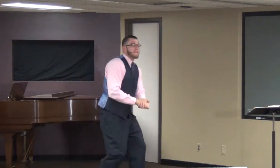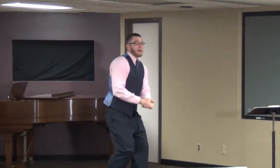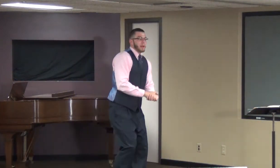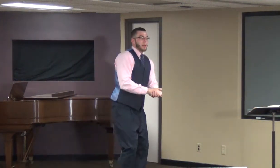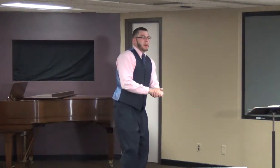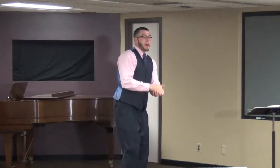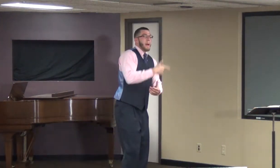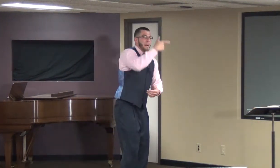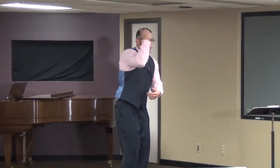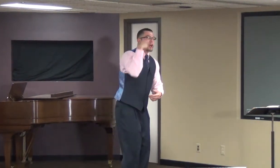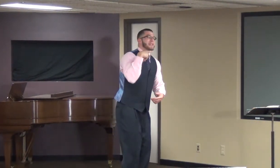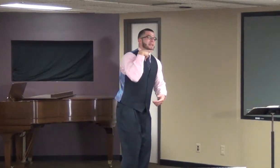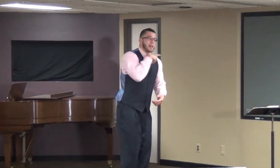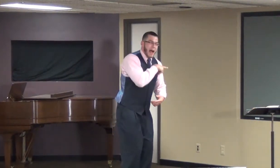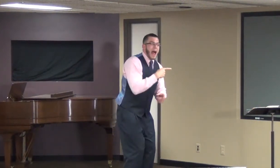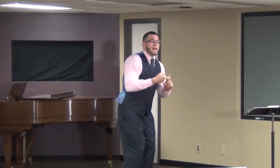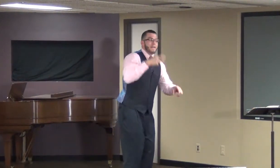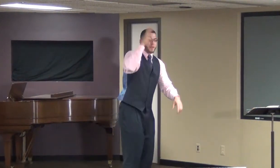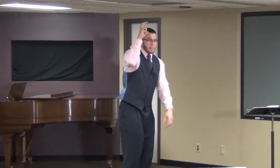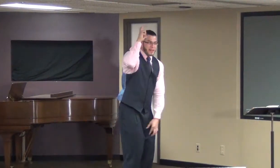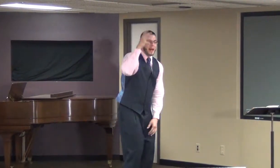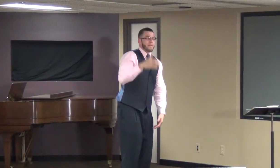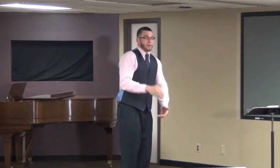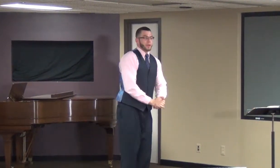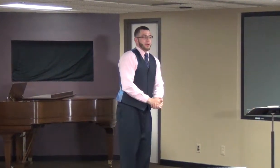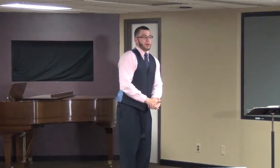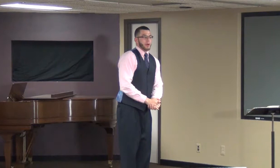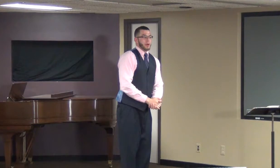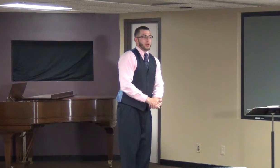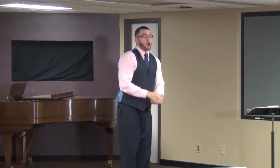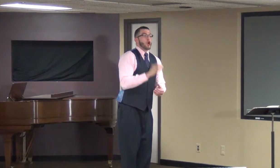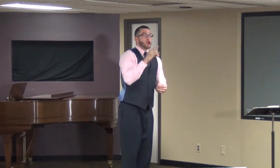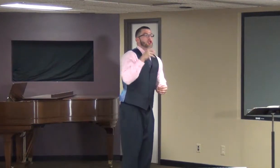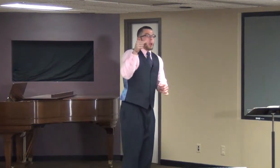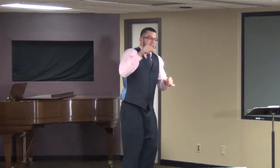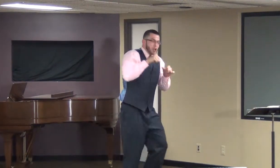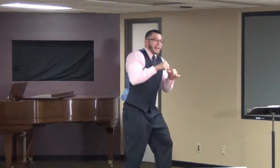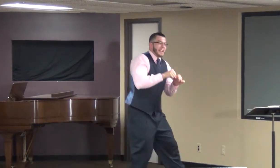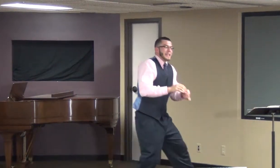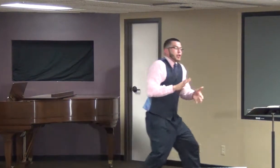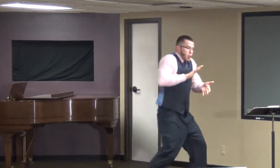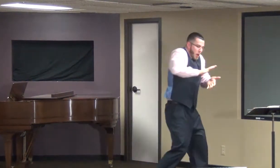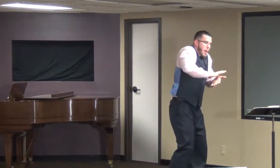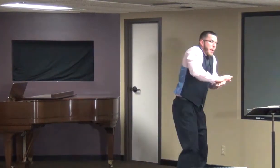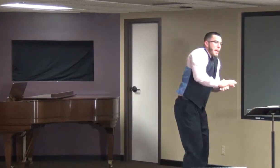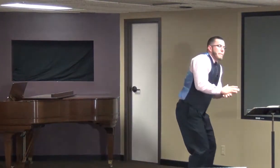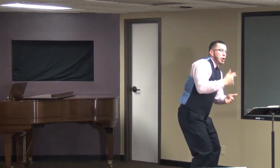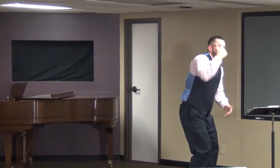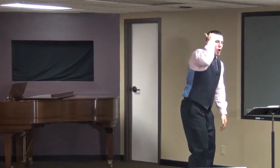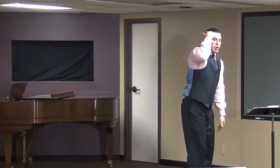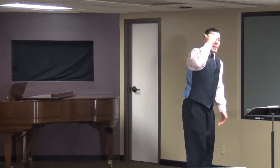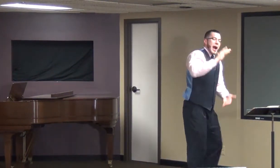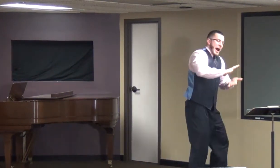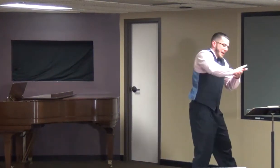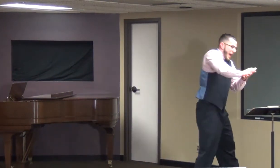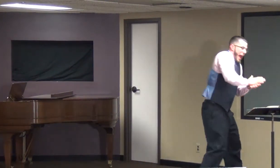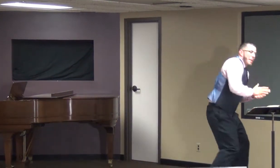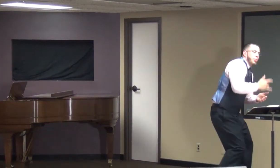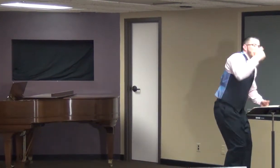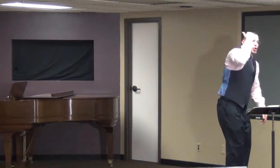it because it's a lie from the devil. So he's going to continue to push on your mind and push on